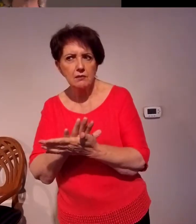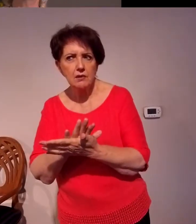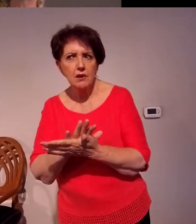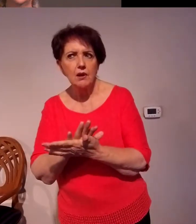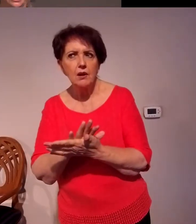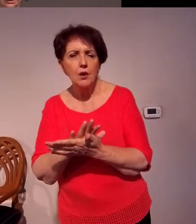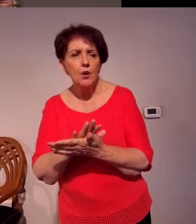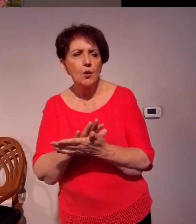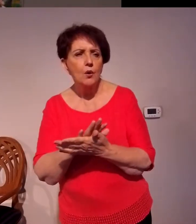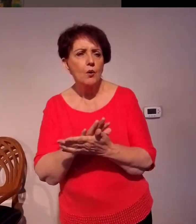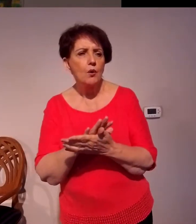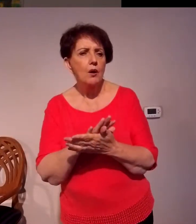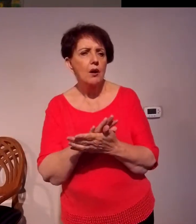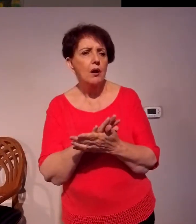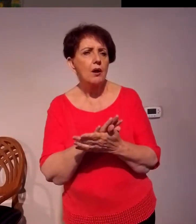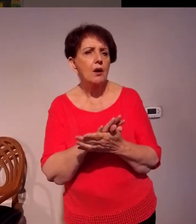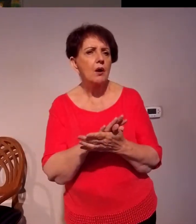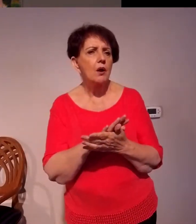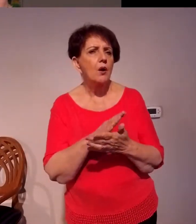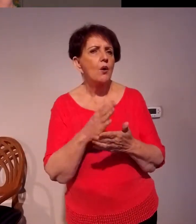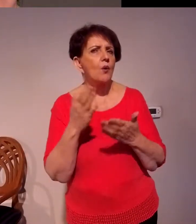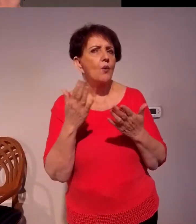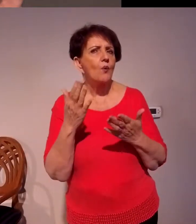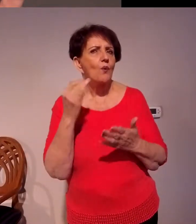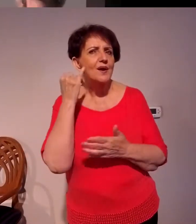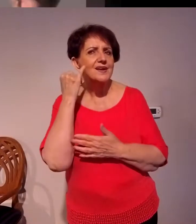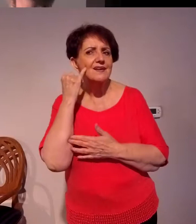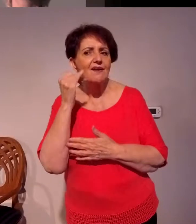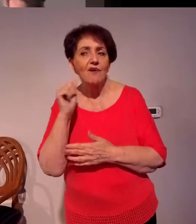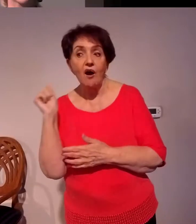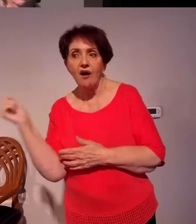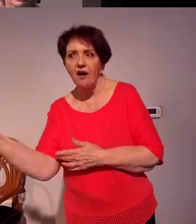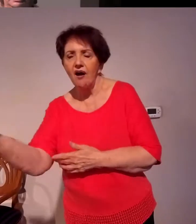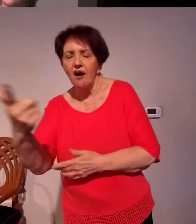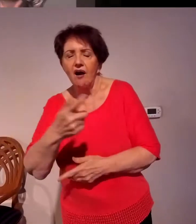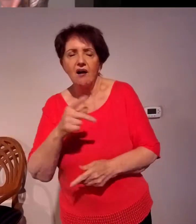what if everybody could have that?